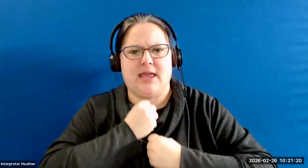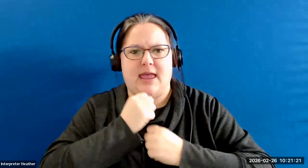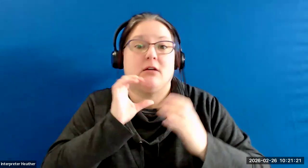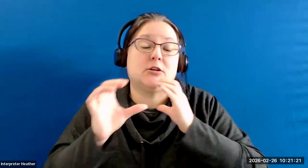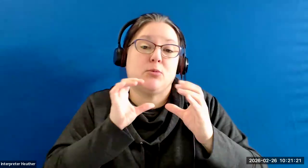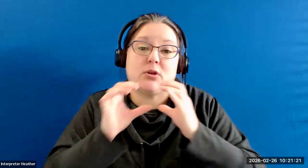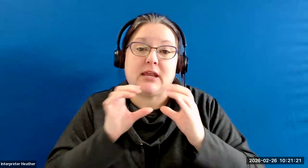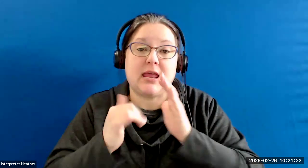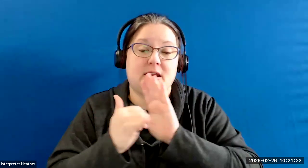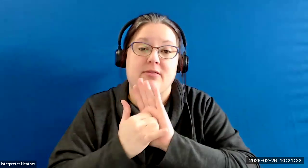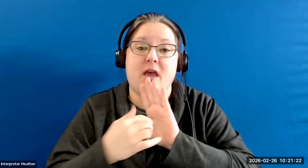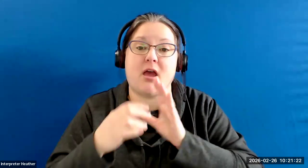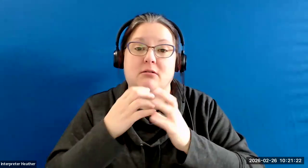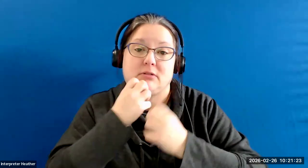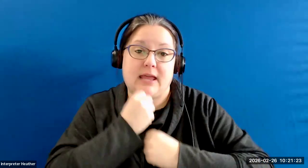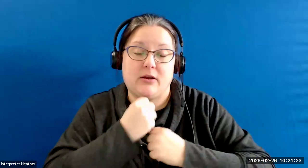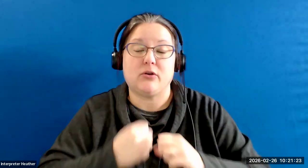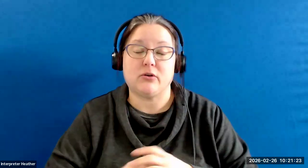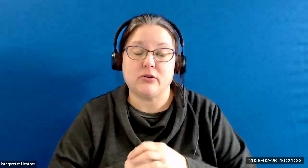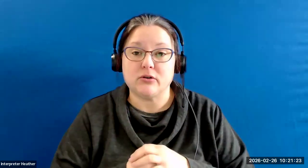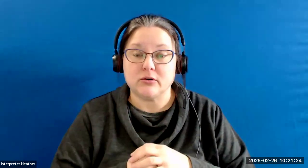communicating with folks.